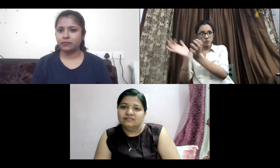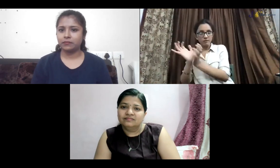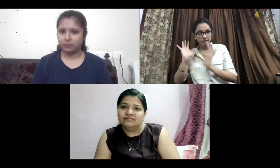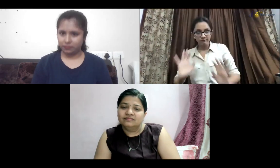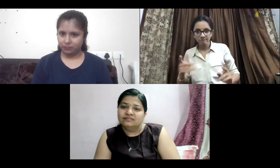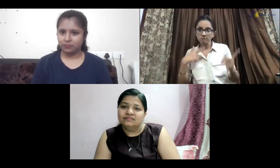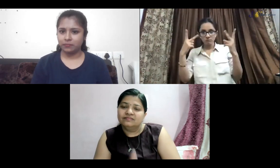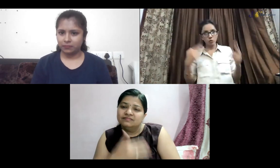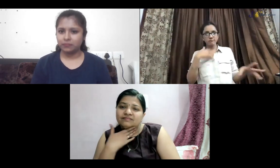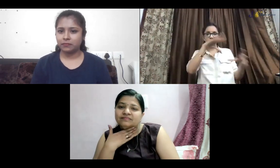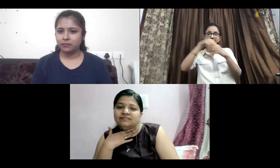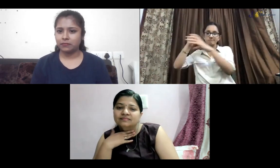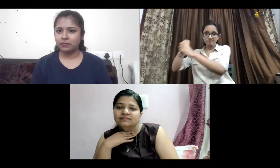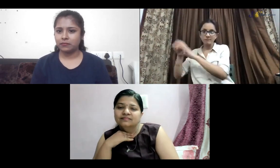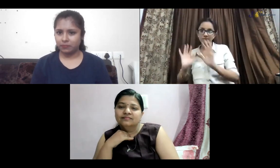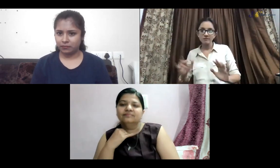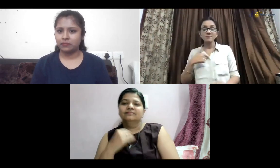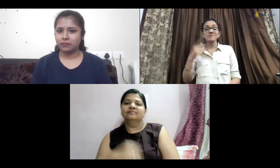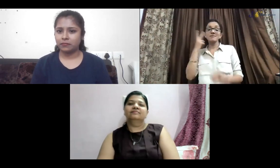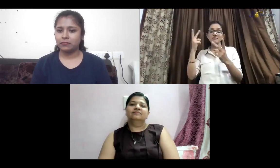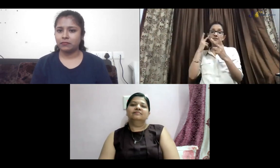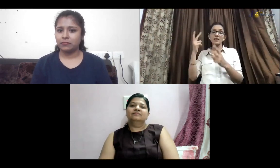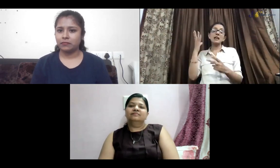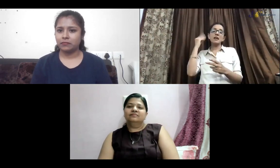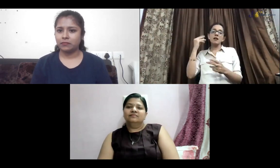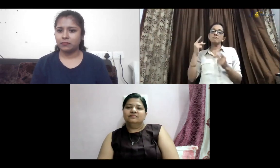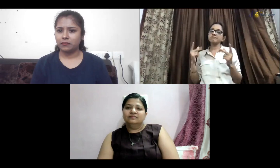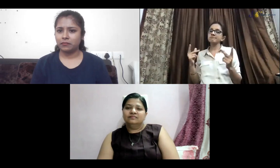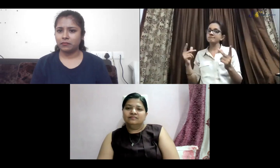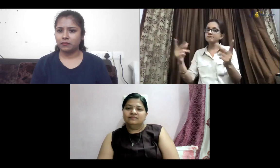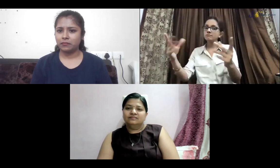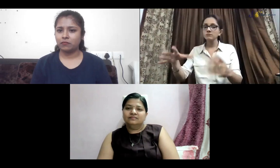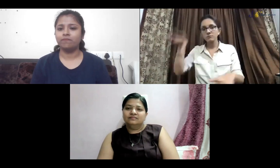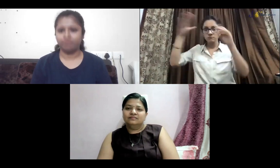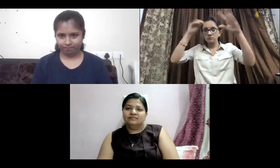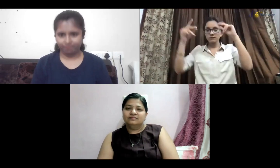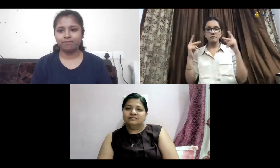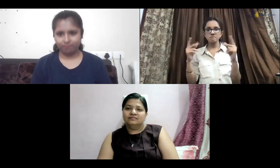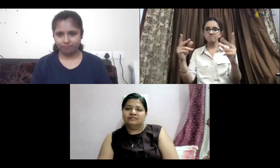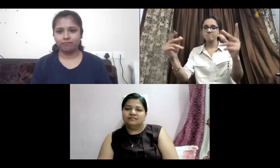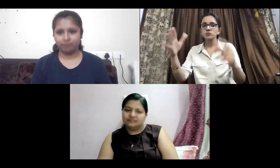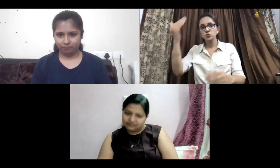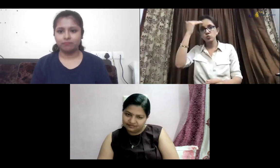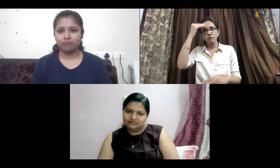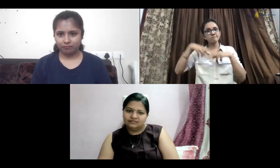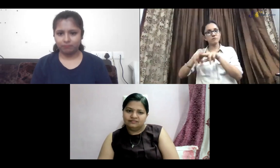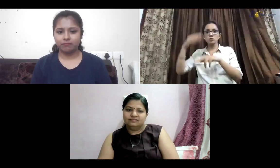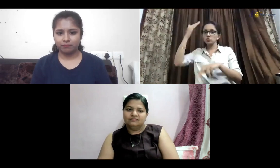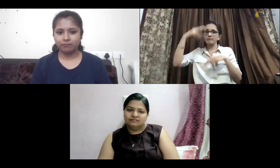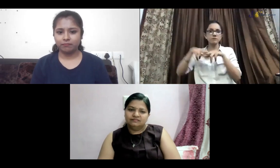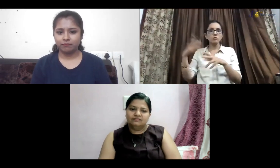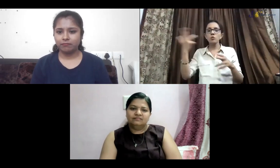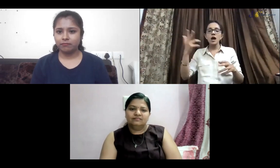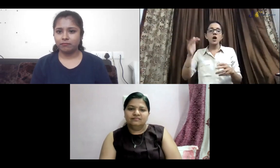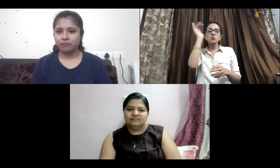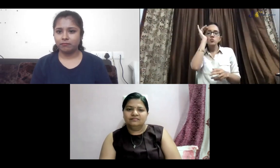in deaf community too and a hearing community too, right? So what I have seen, hearing person, they are learning things